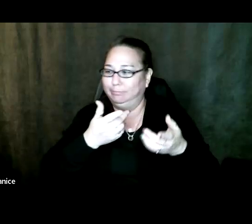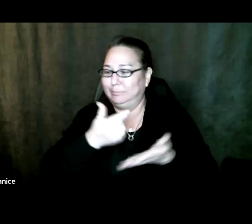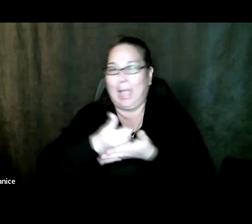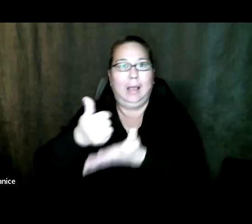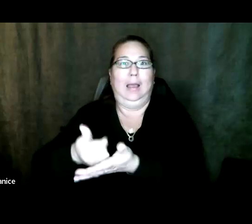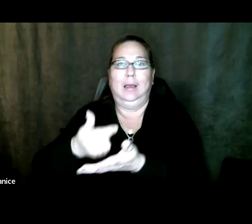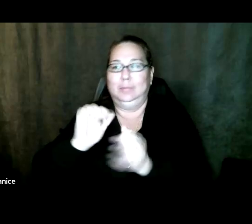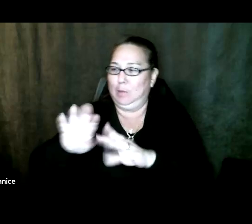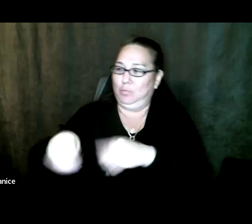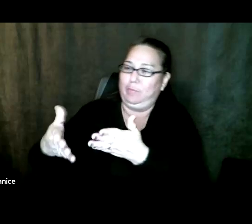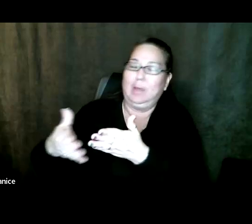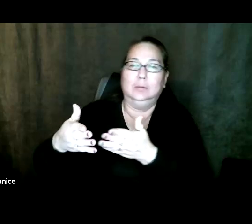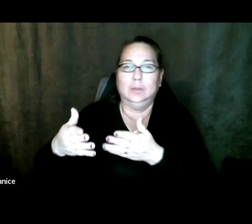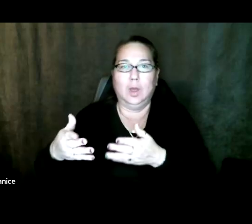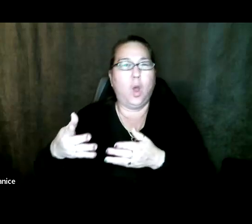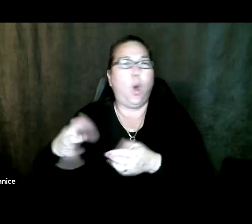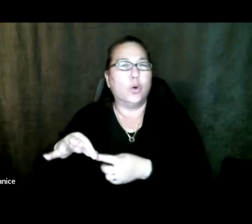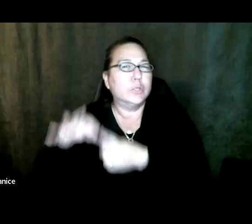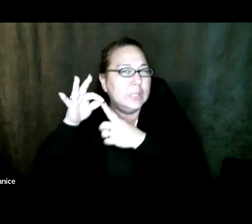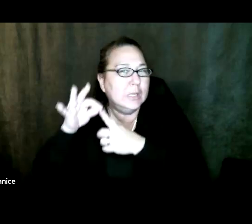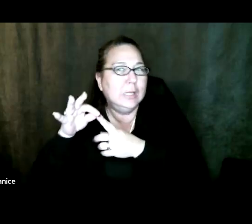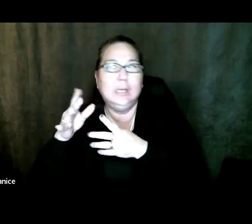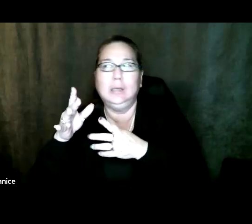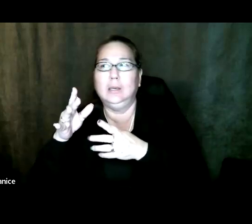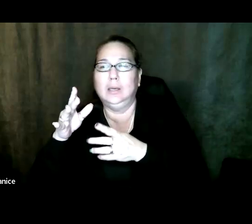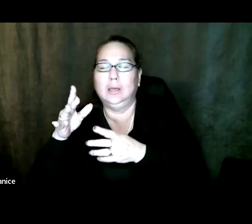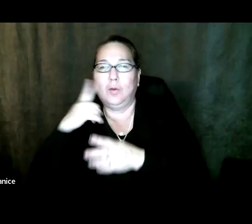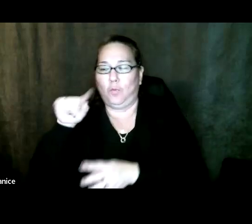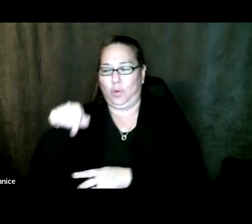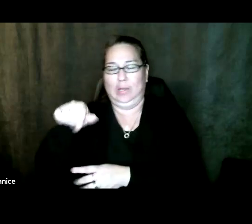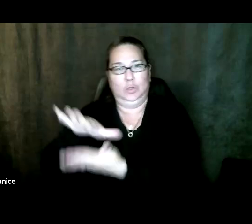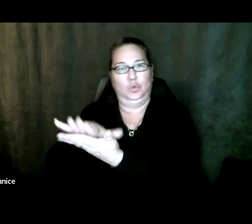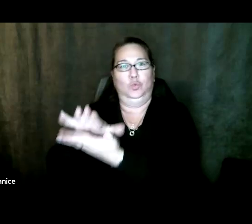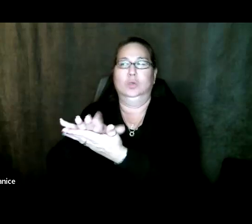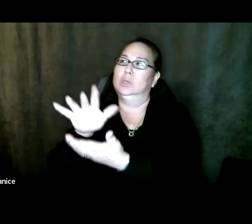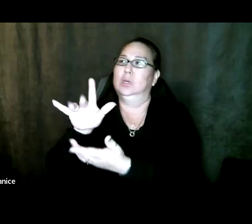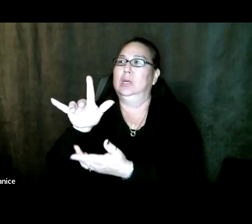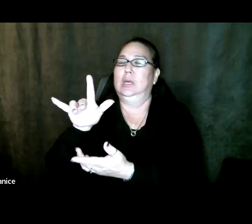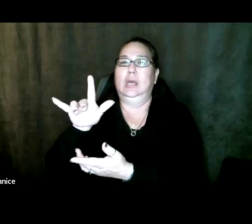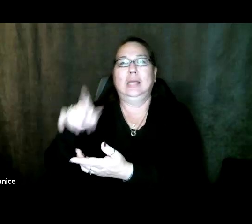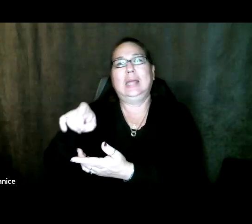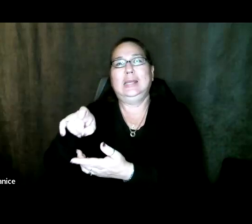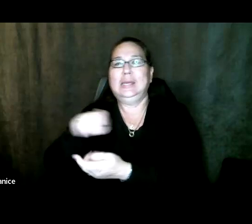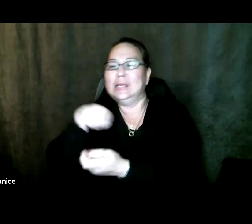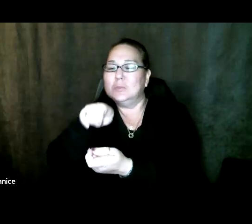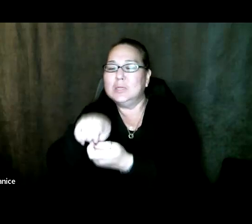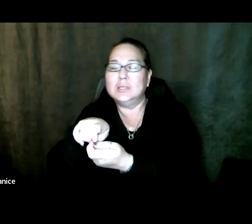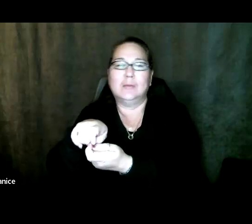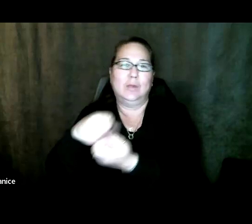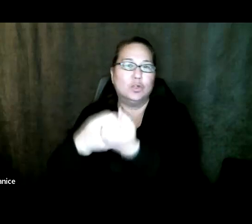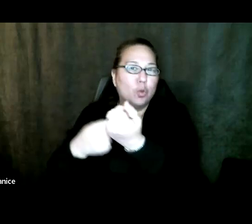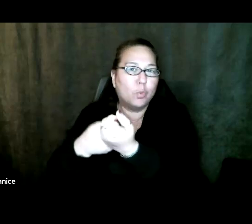anything that's unique to the transformation schools that you all are seeing that they need a particular level of support of, or a